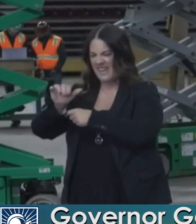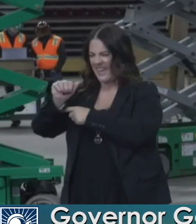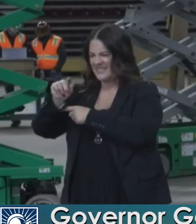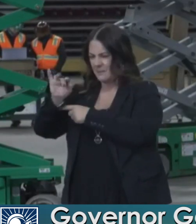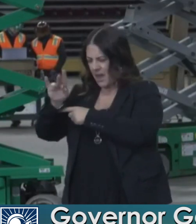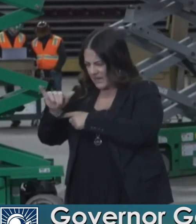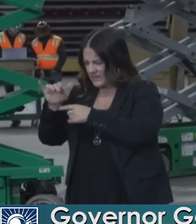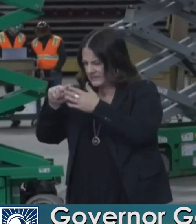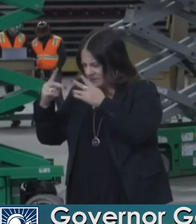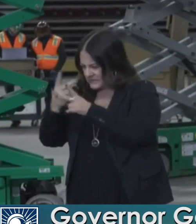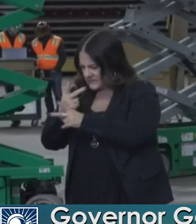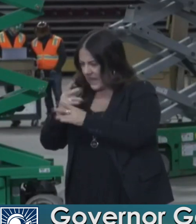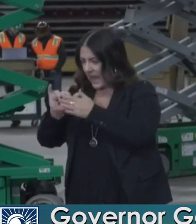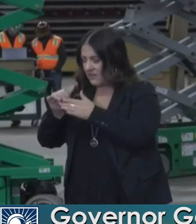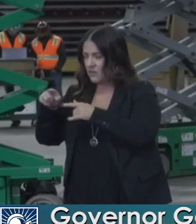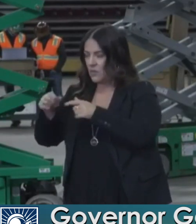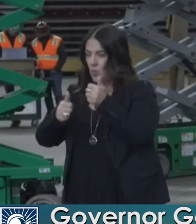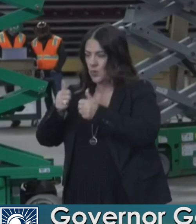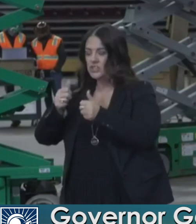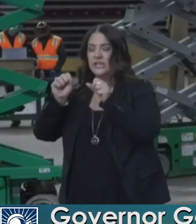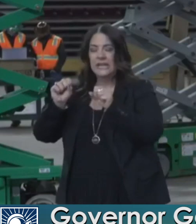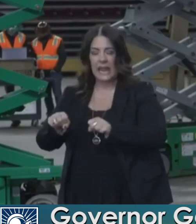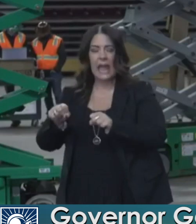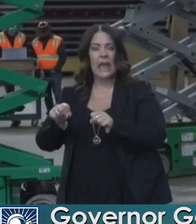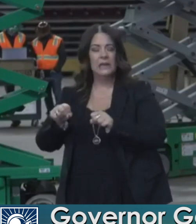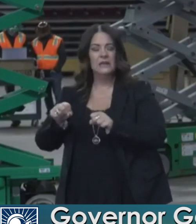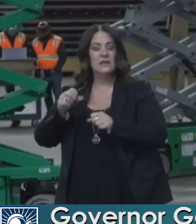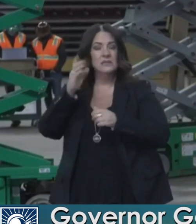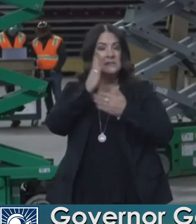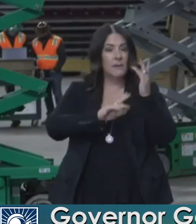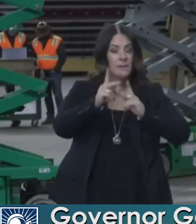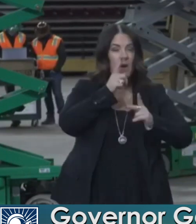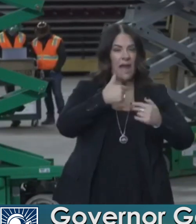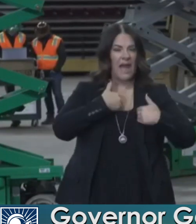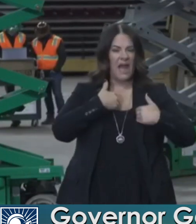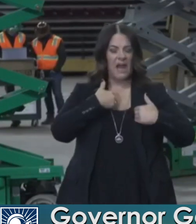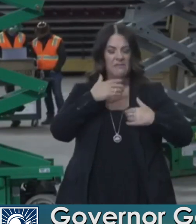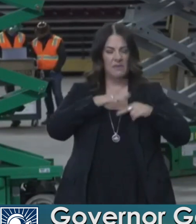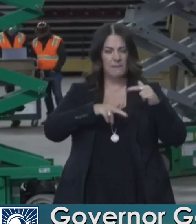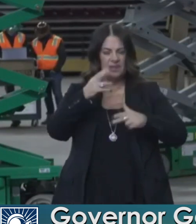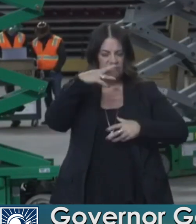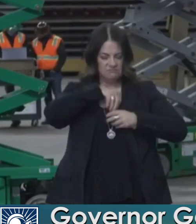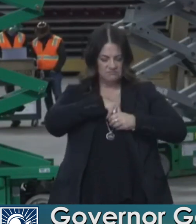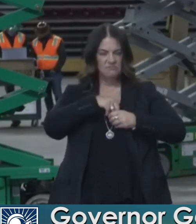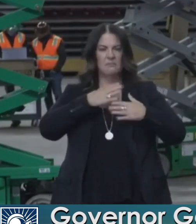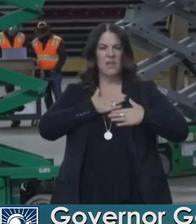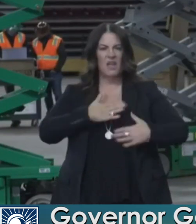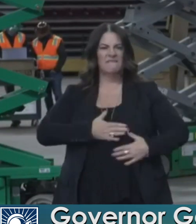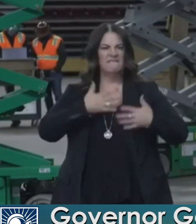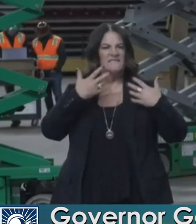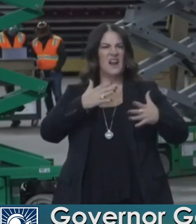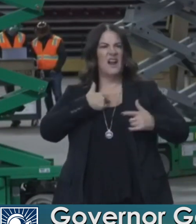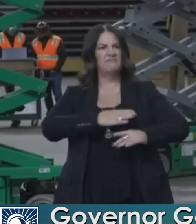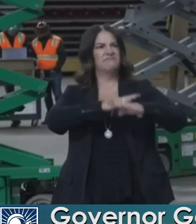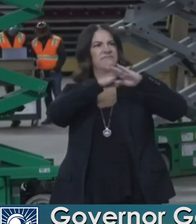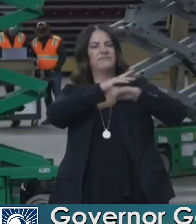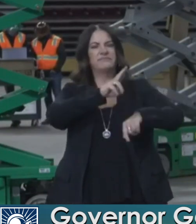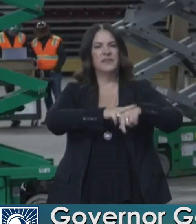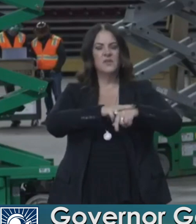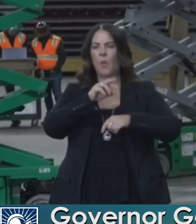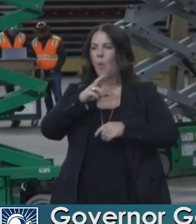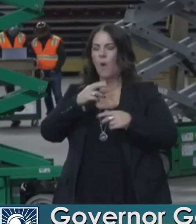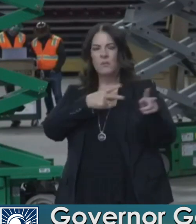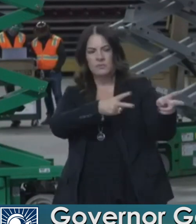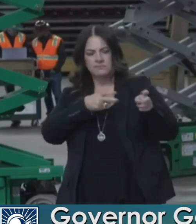of figuring out whether or not people have immunity, people have the kind of antibodies that will allow us to process